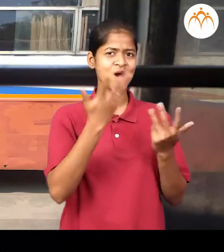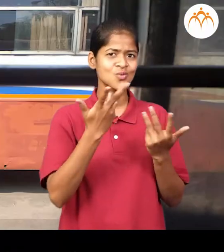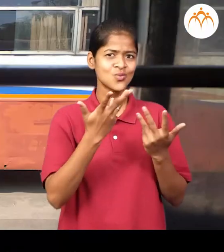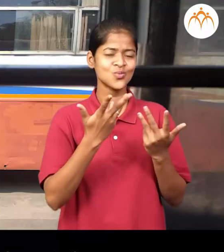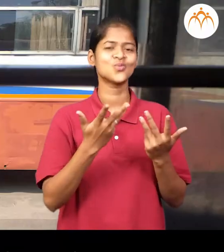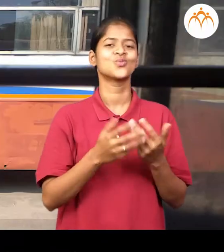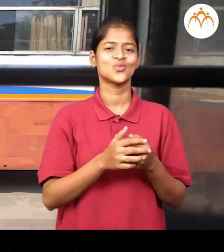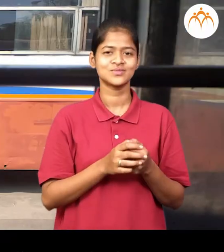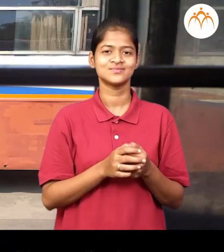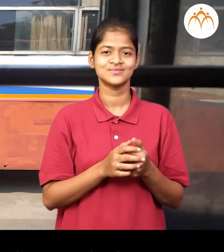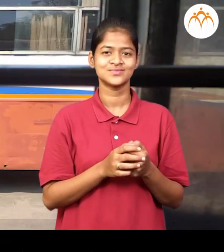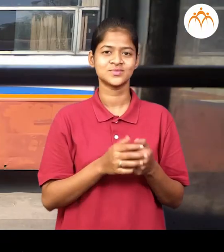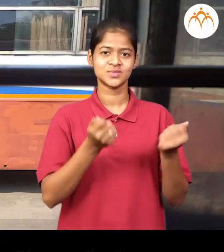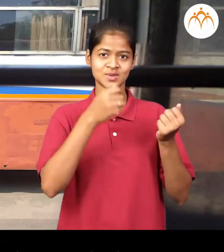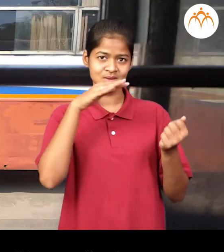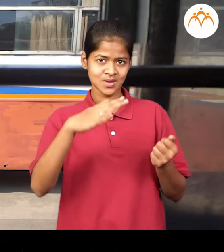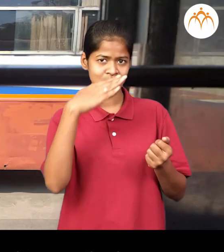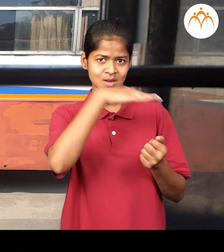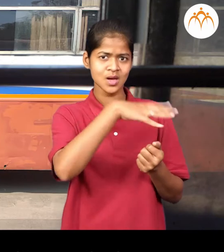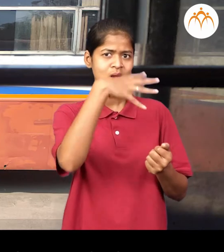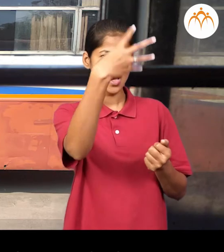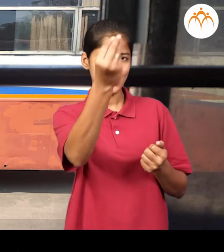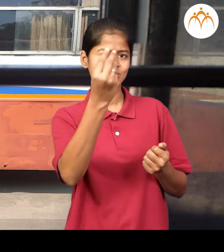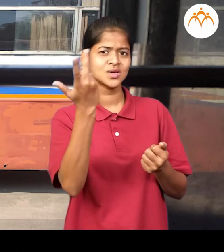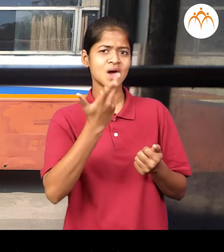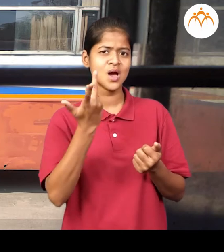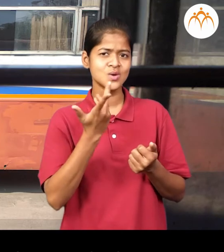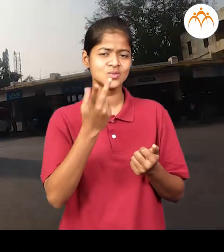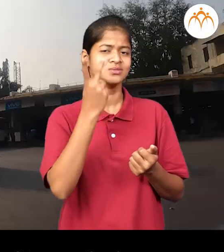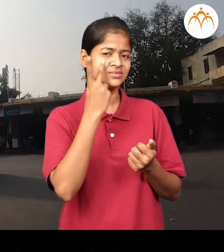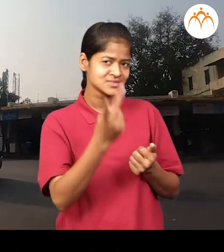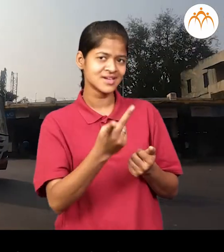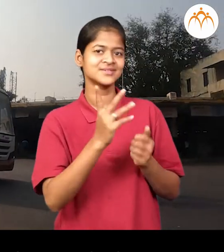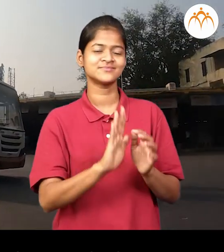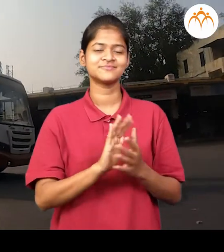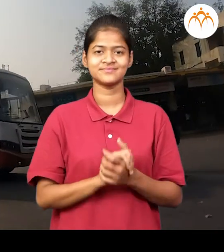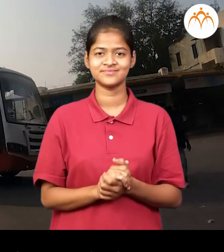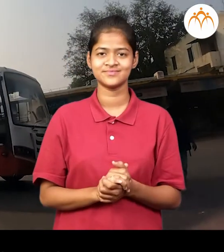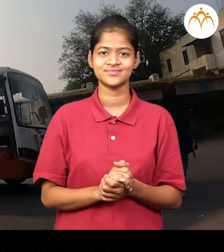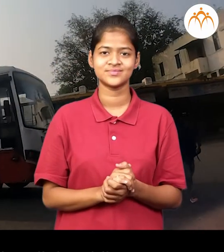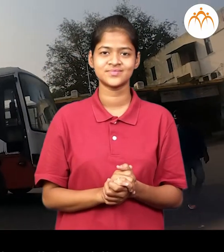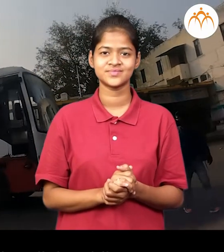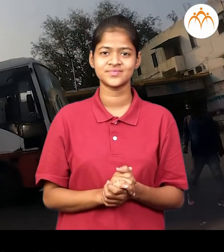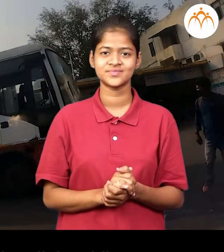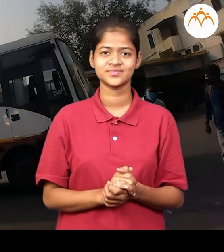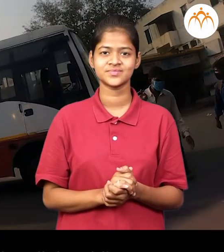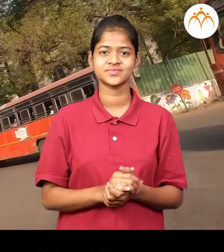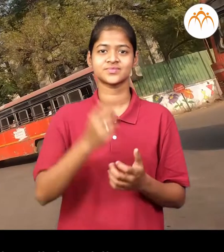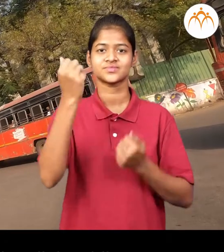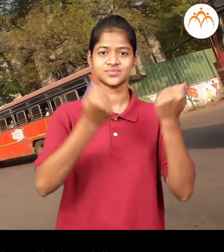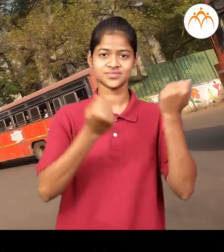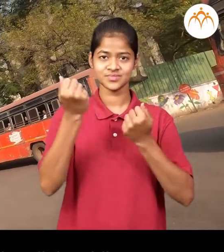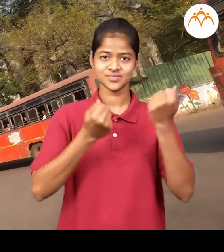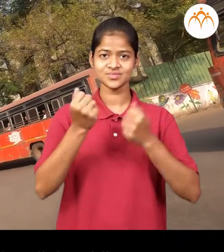bus station. He was reading the names written on the buses. The bus driver